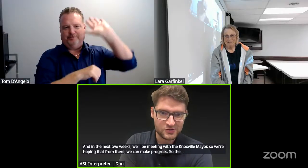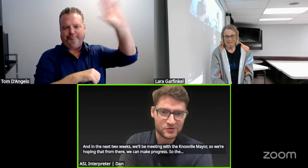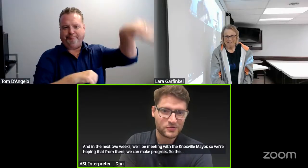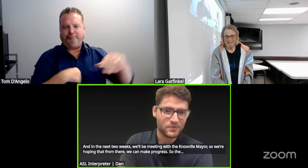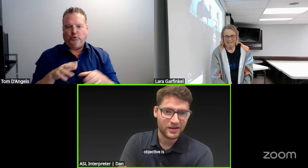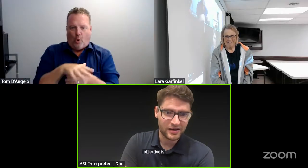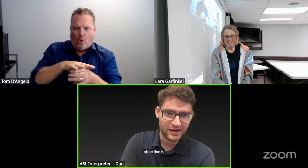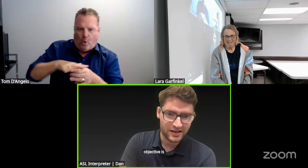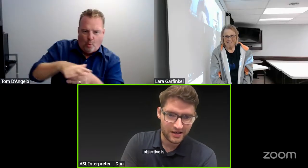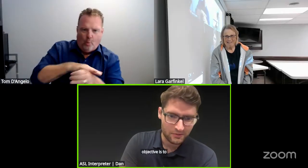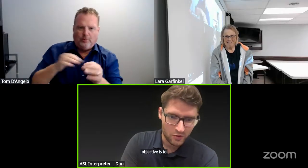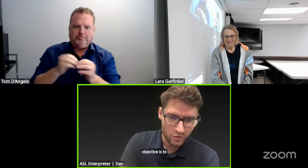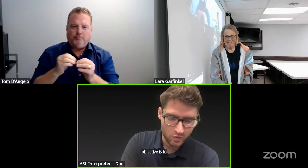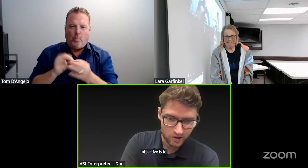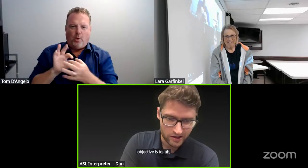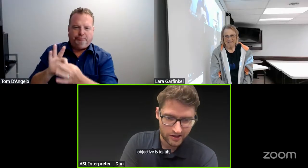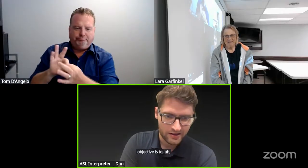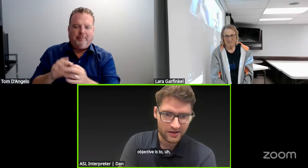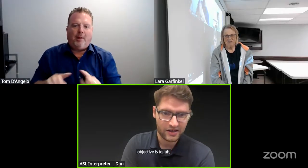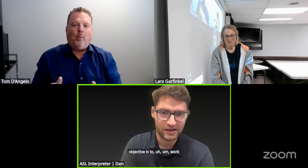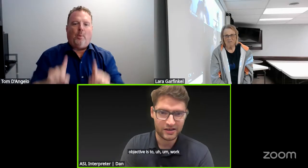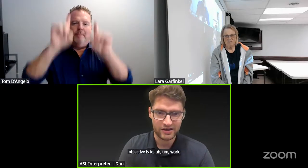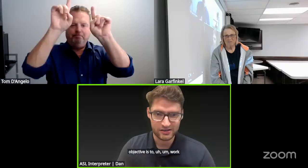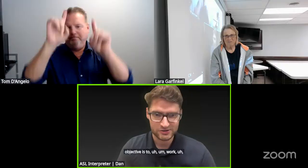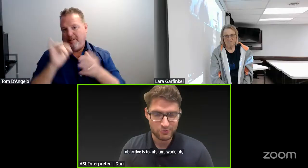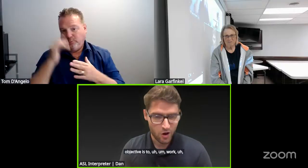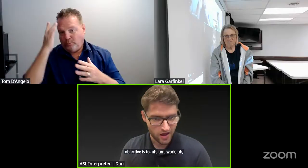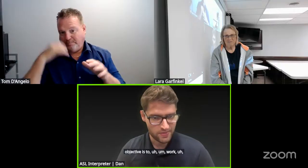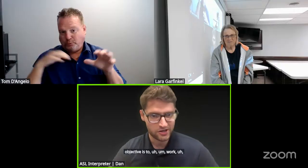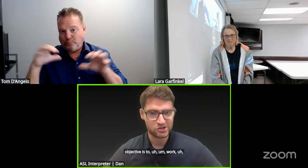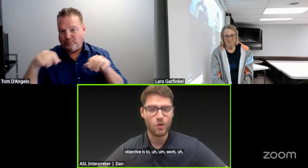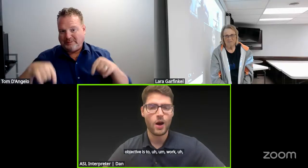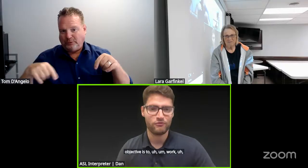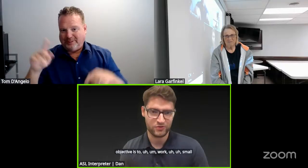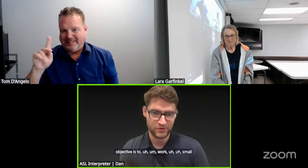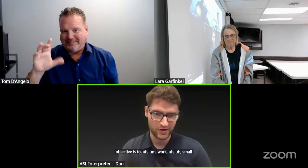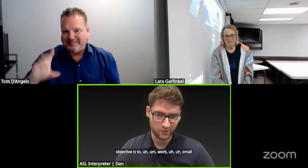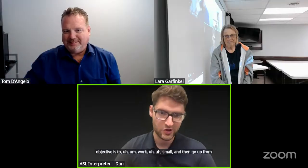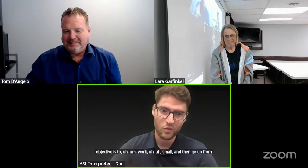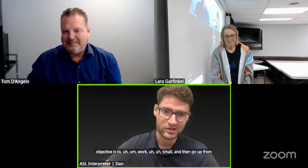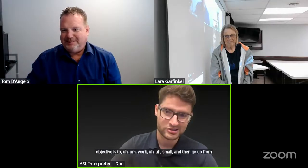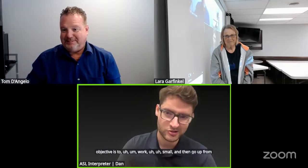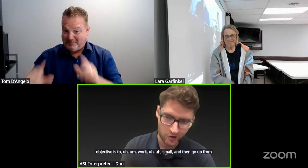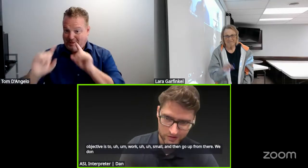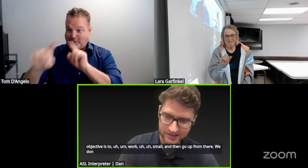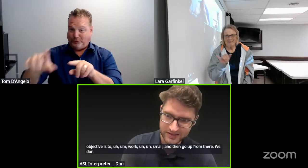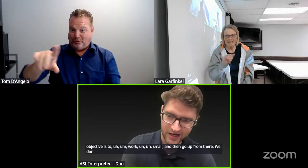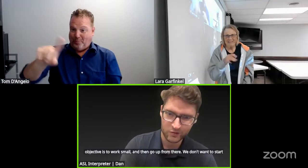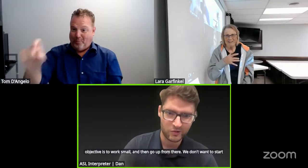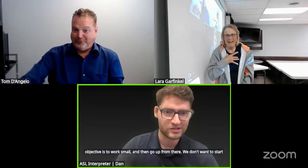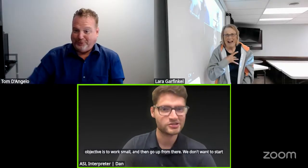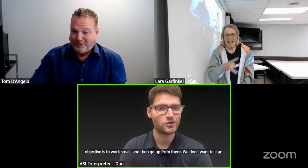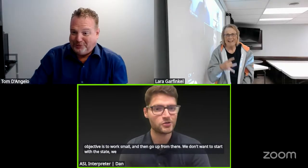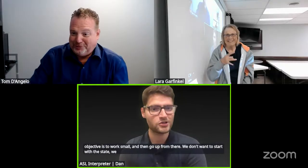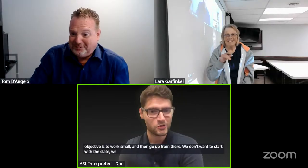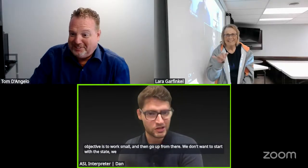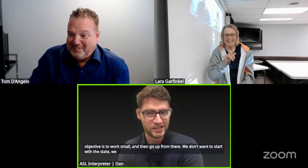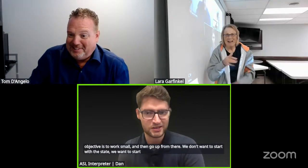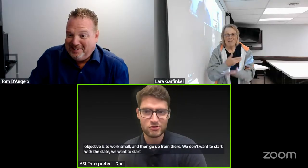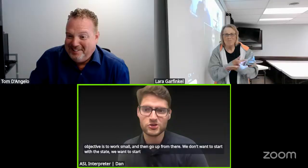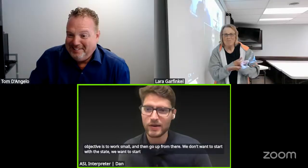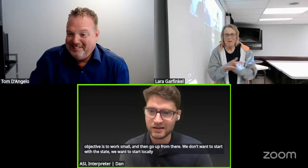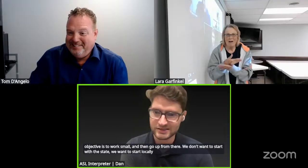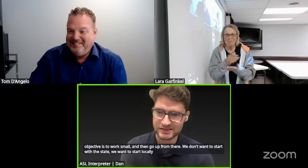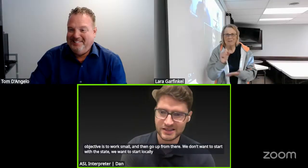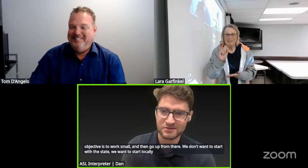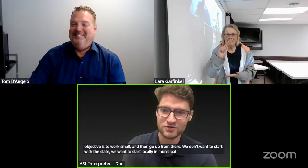is to work small and then go up from there. We don't want to start with the state. We want to start locally